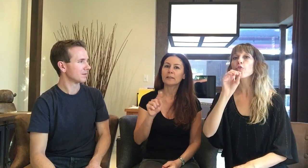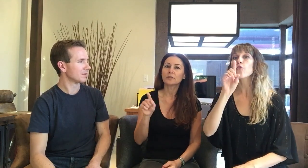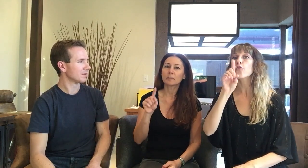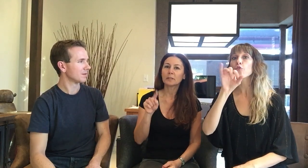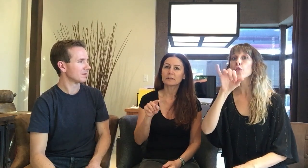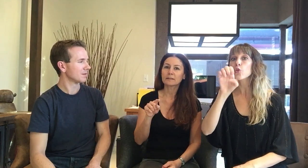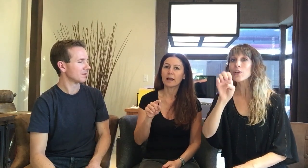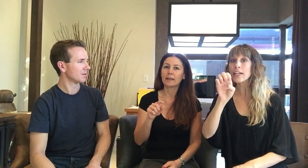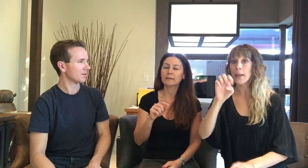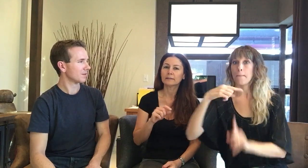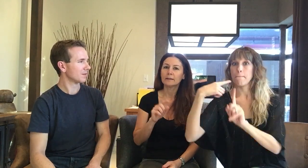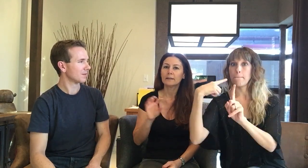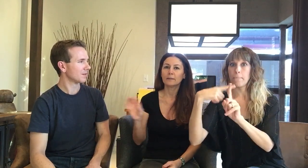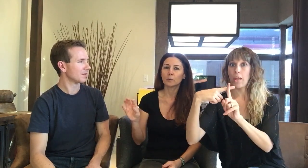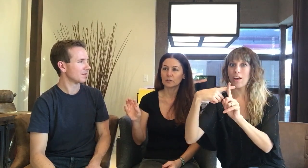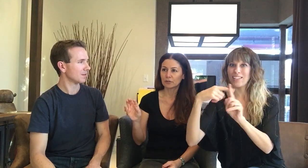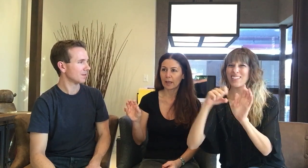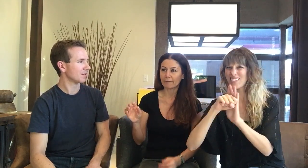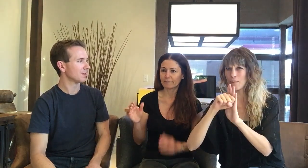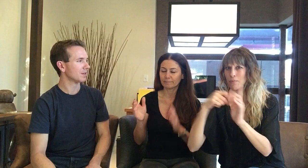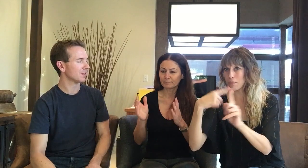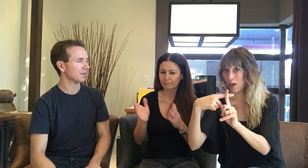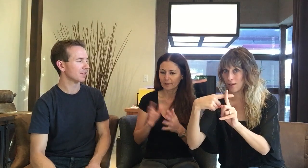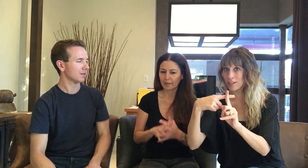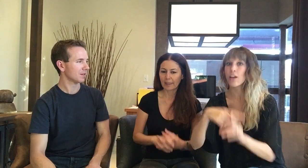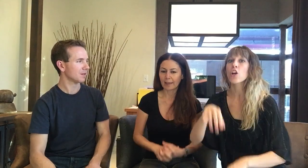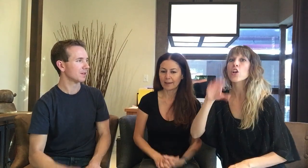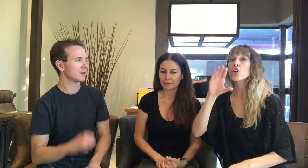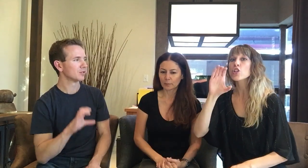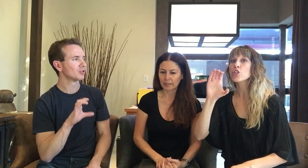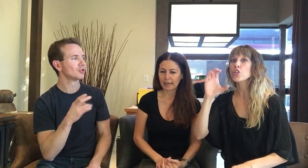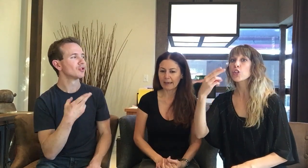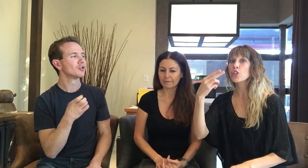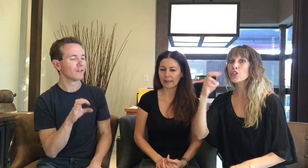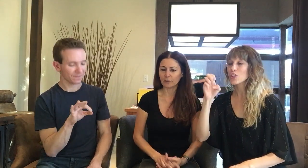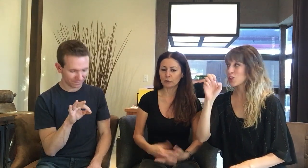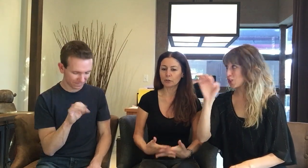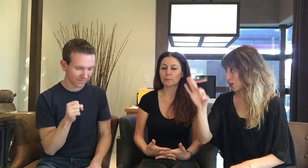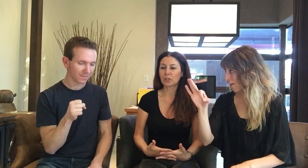there's a plus sign, and then the word chef. And we're going to have a YouTube